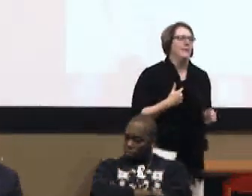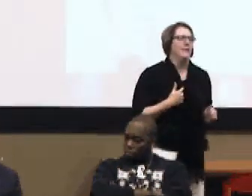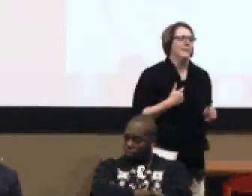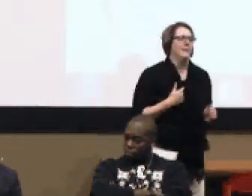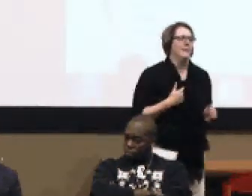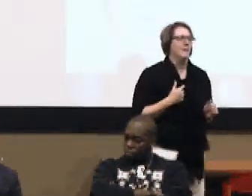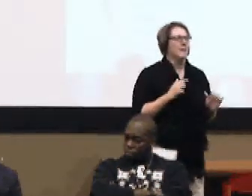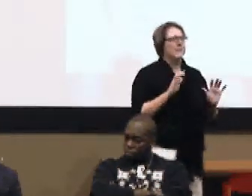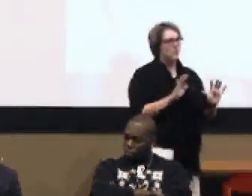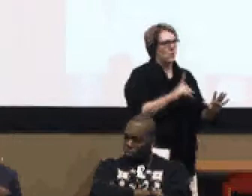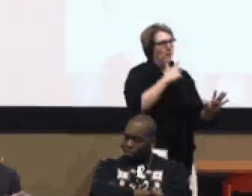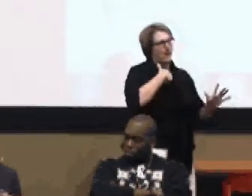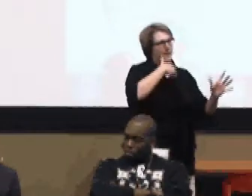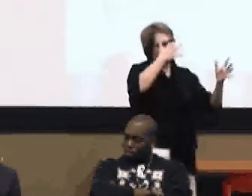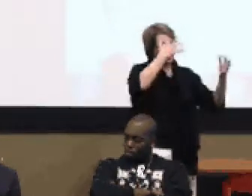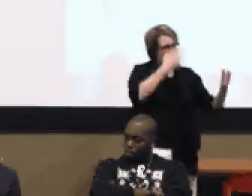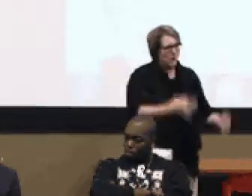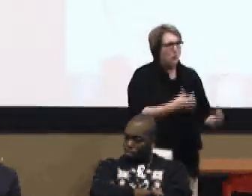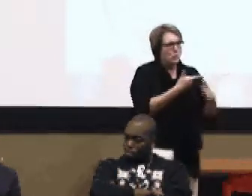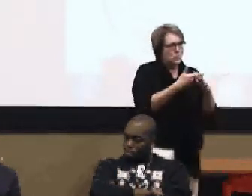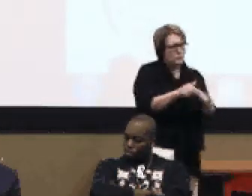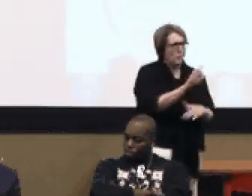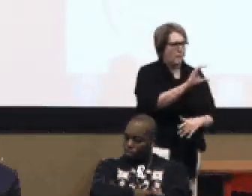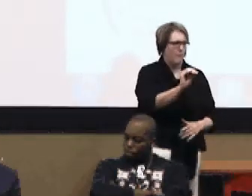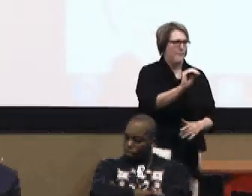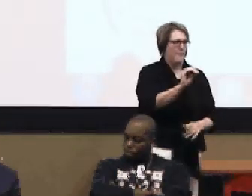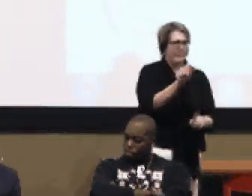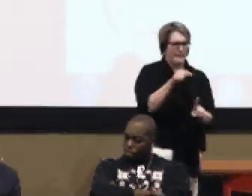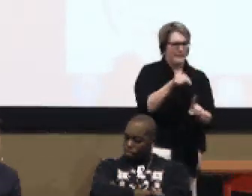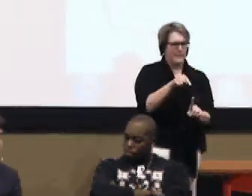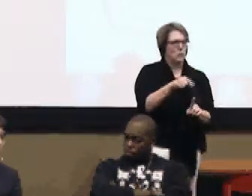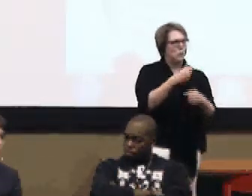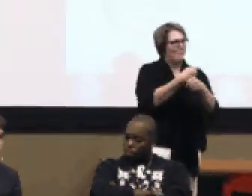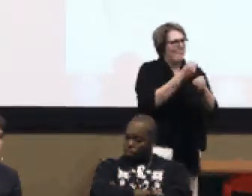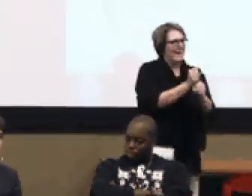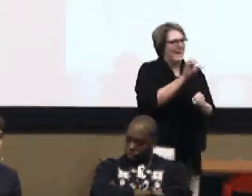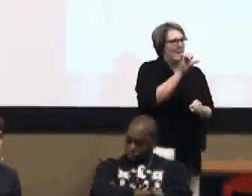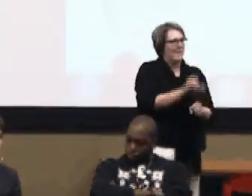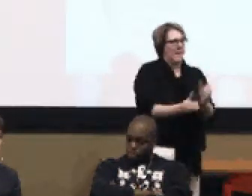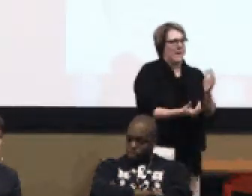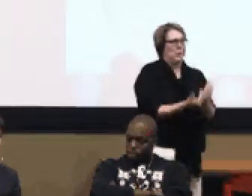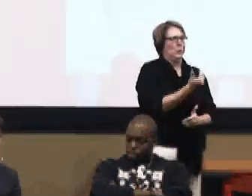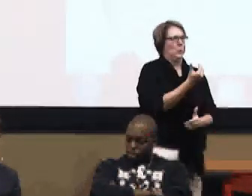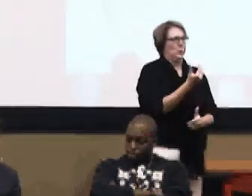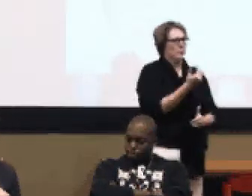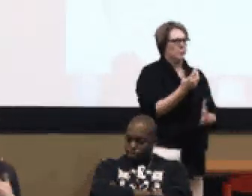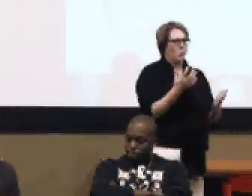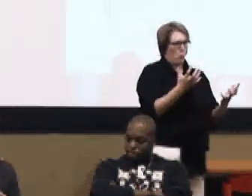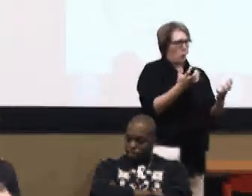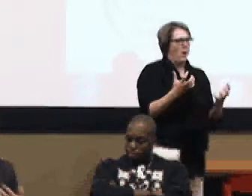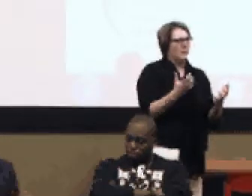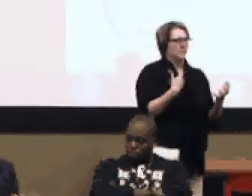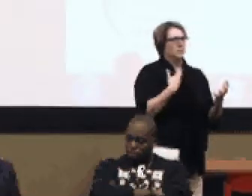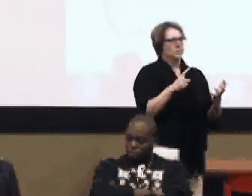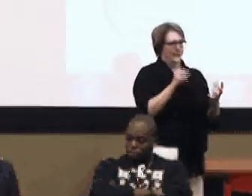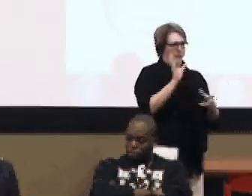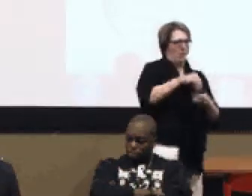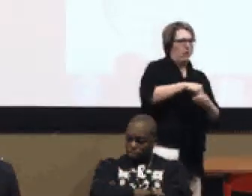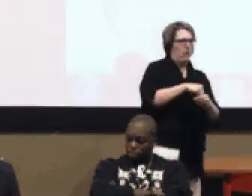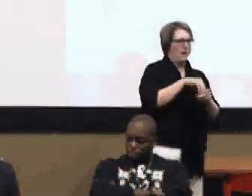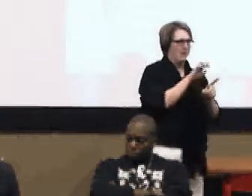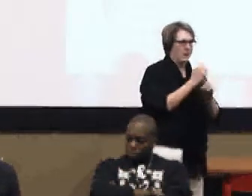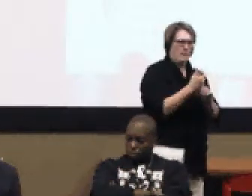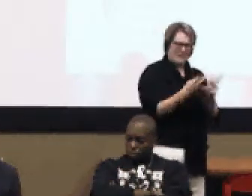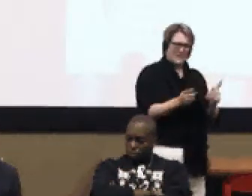so decided to start a company to create that environment, right? The type of place where I wanted to go